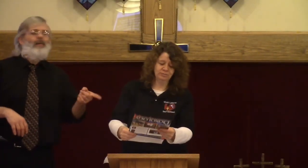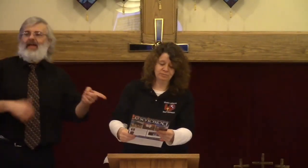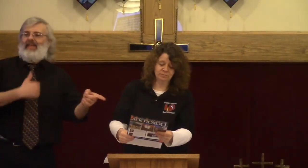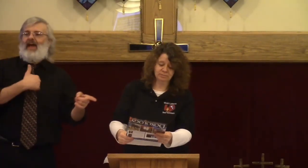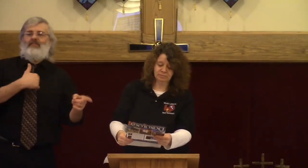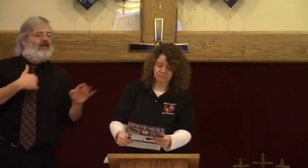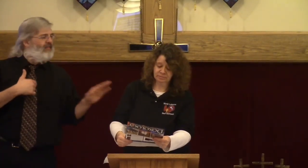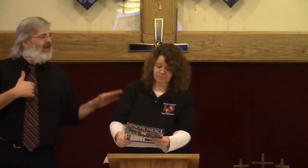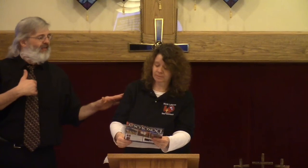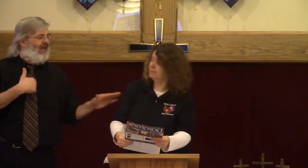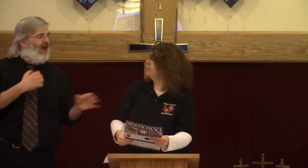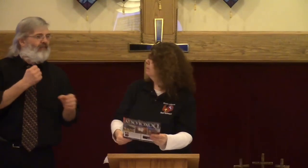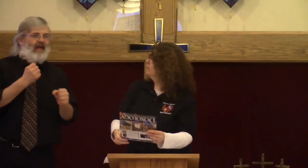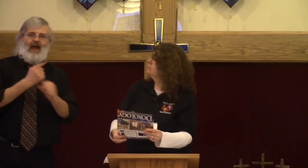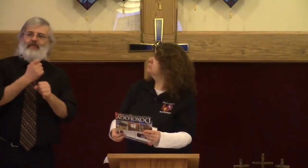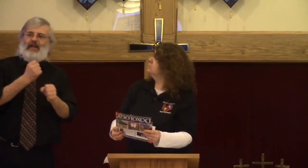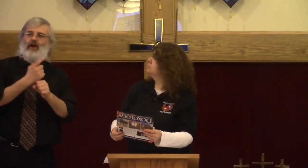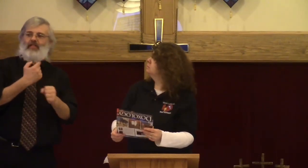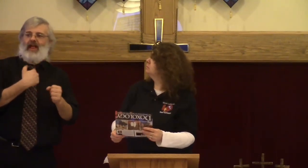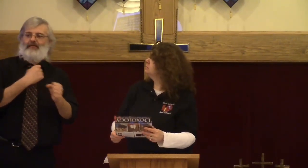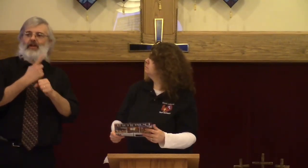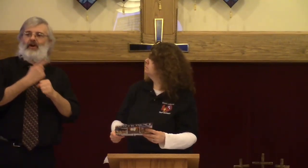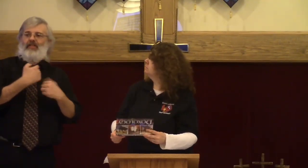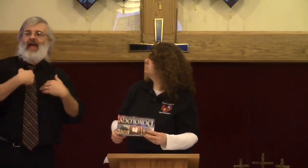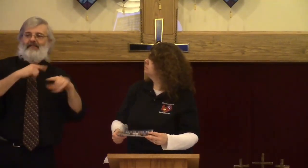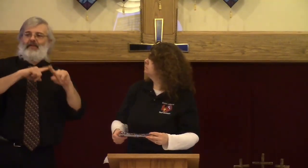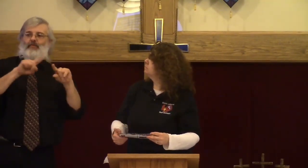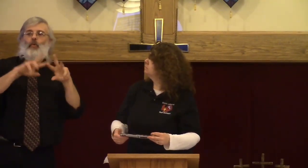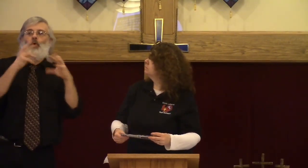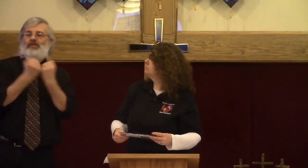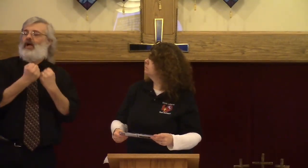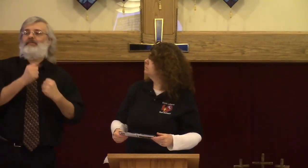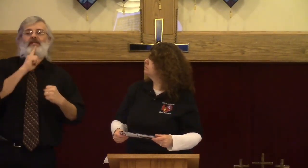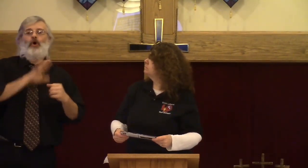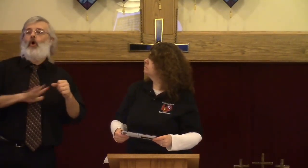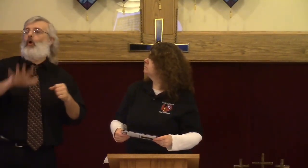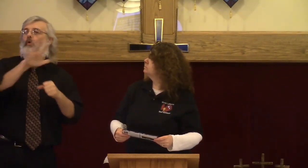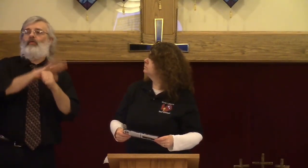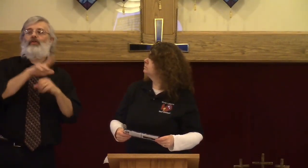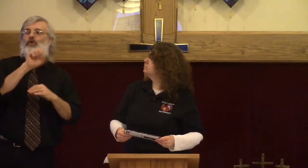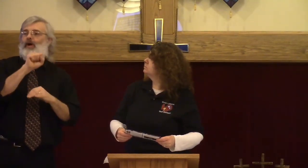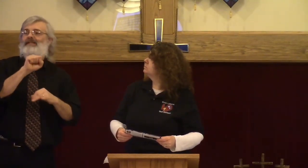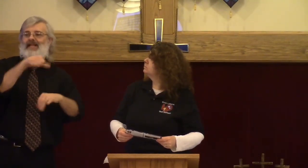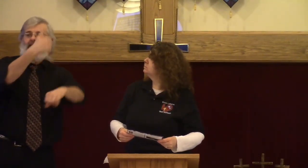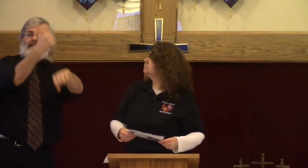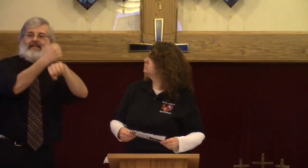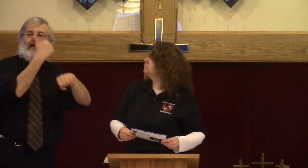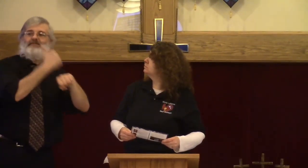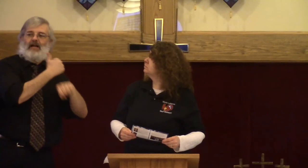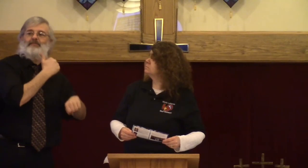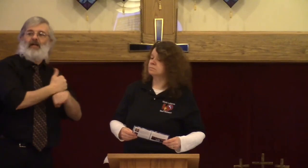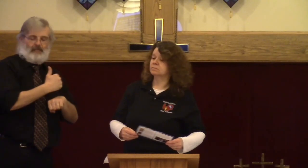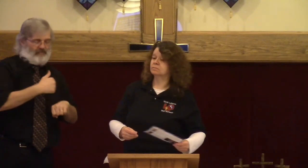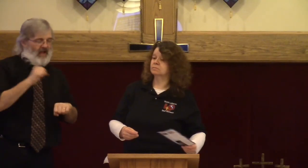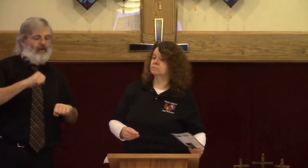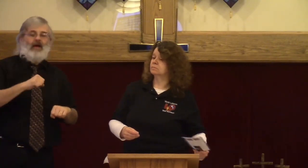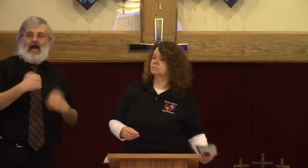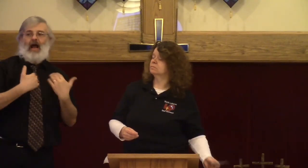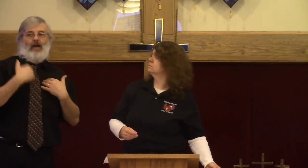They have every year they have different workshops. It's all over the U.S. They set up. Yeah, I